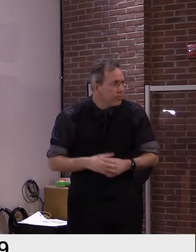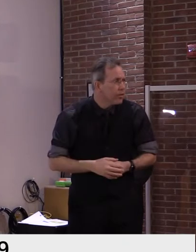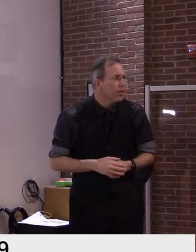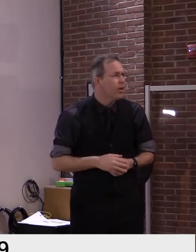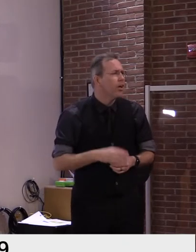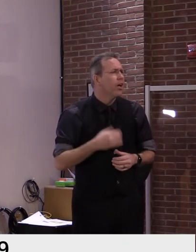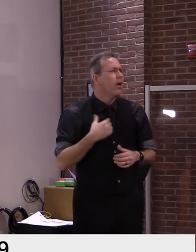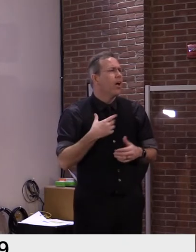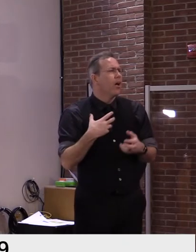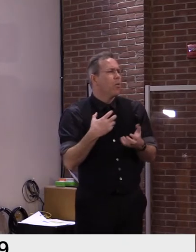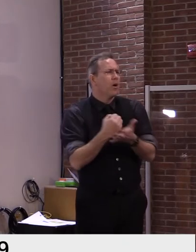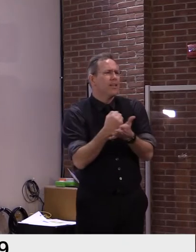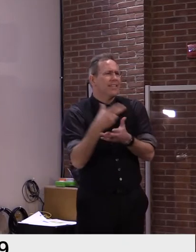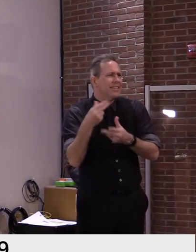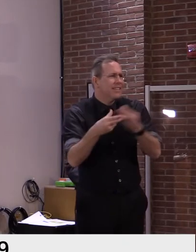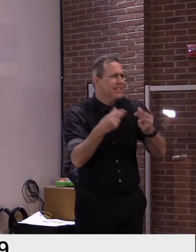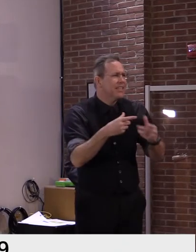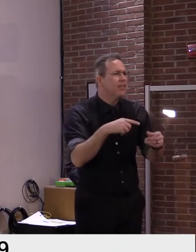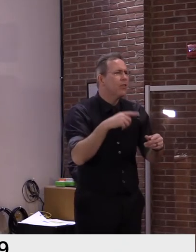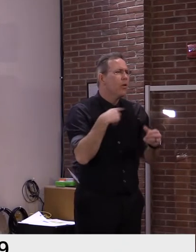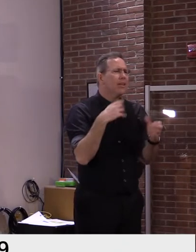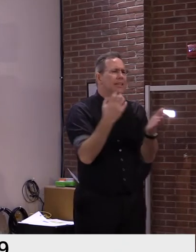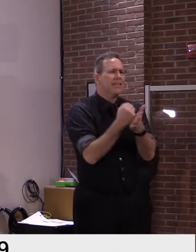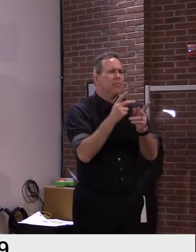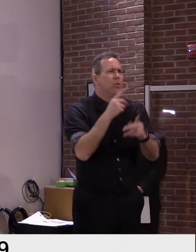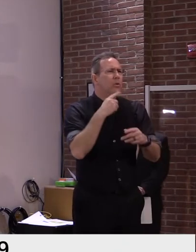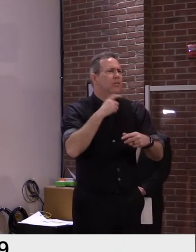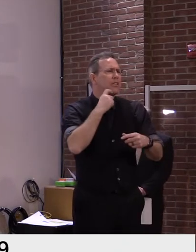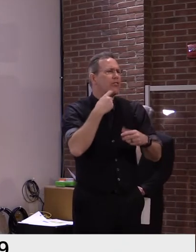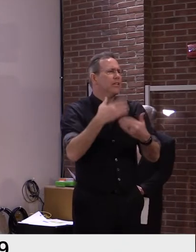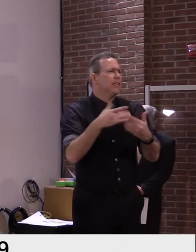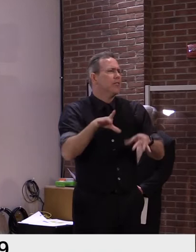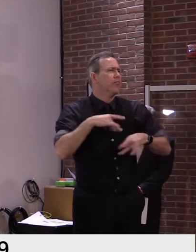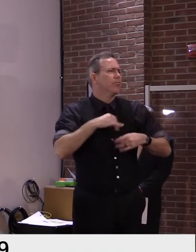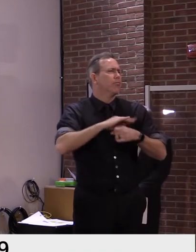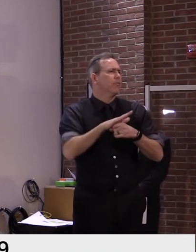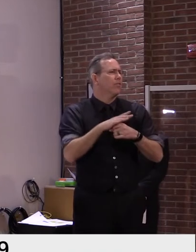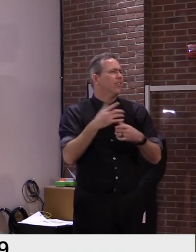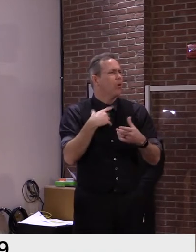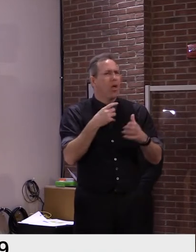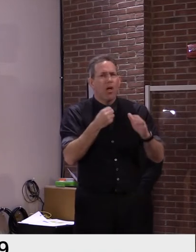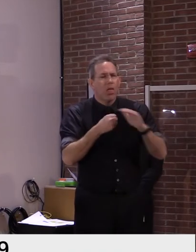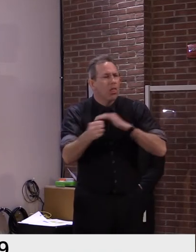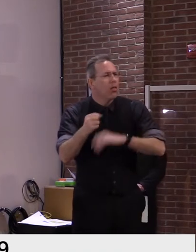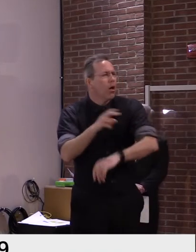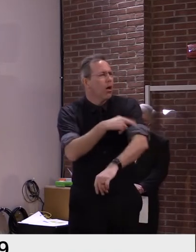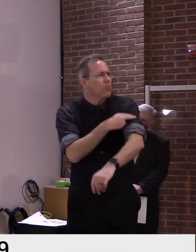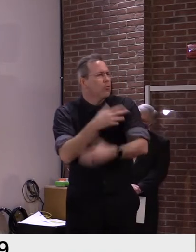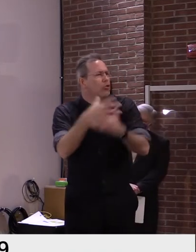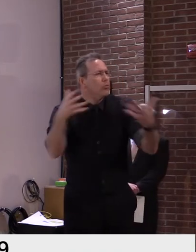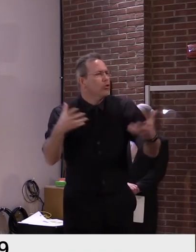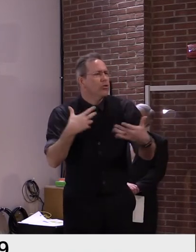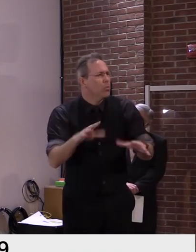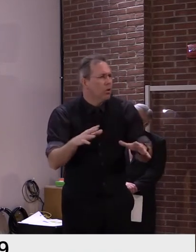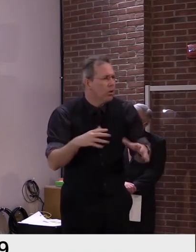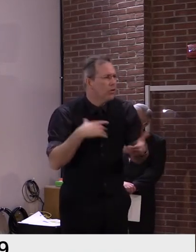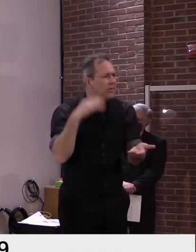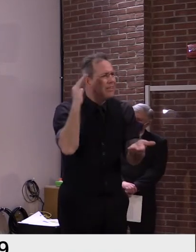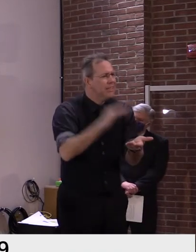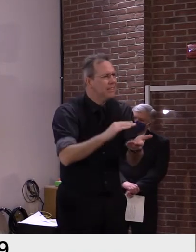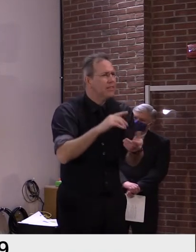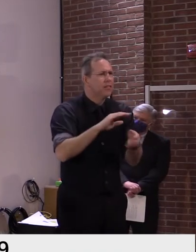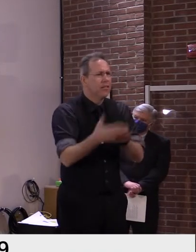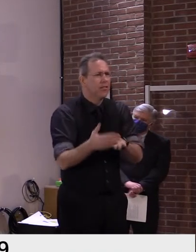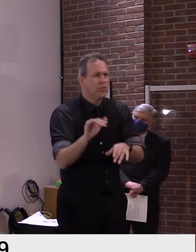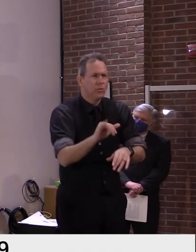impacted in terms of death and in terms of hospitalization by doing those 65 and over, as well as those with certain